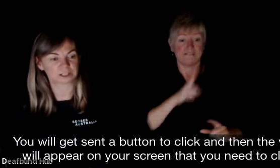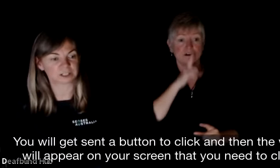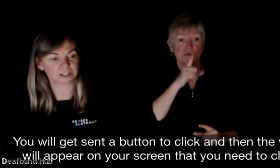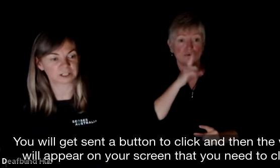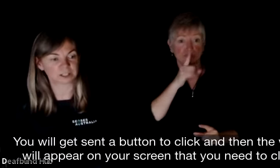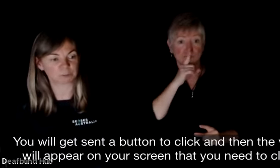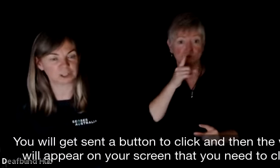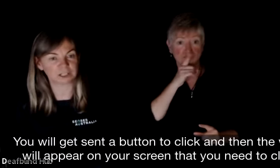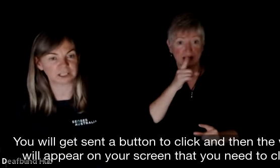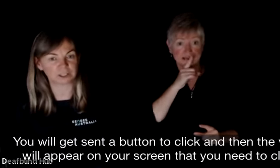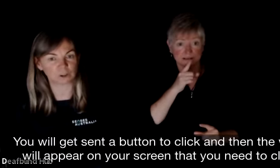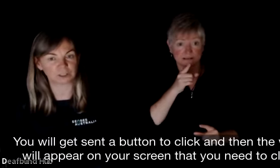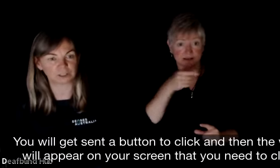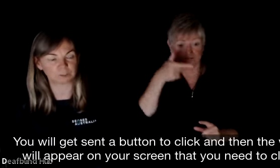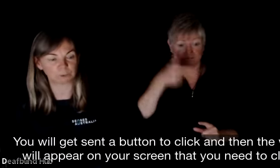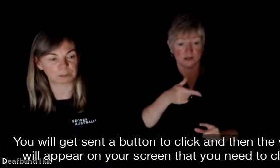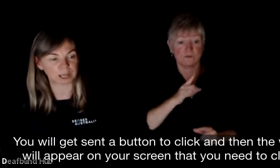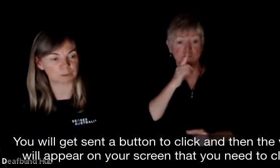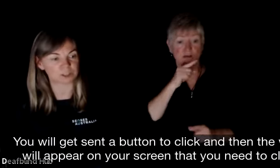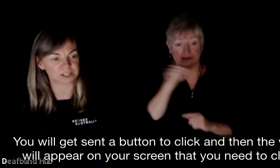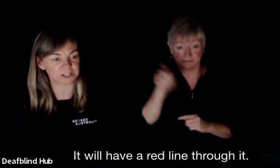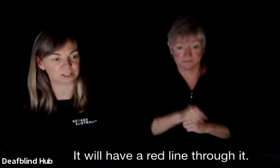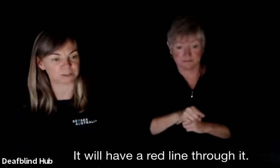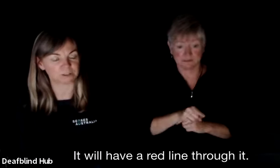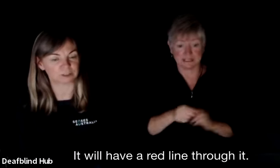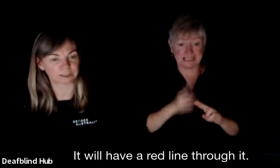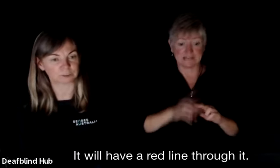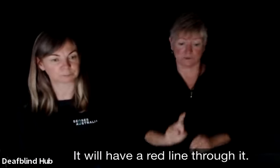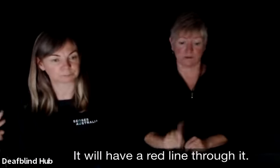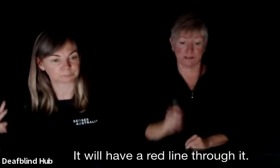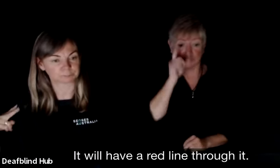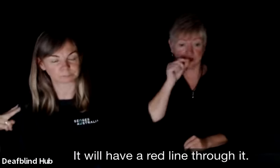it. When you click on it, we'll be able to see you.